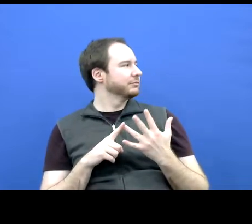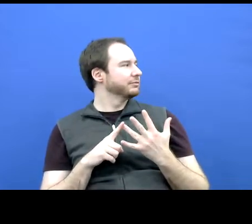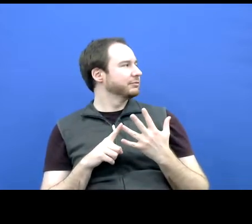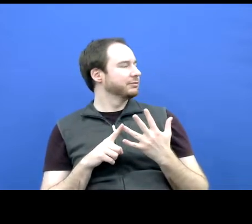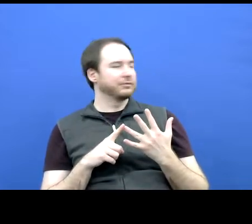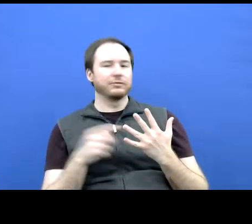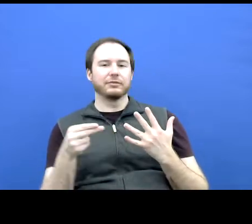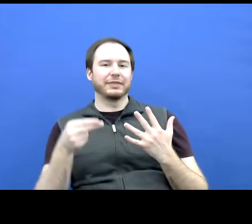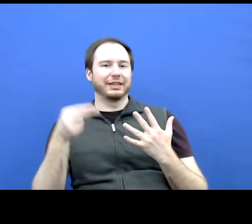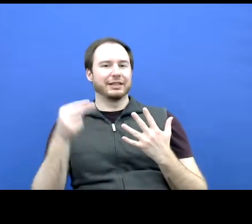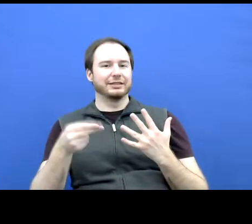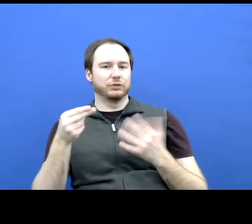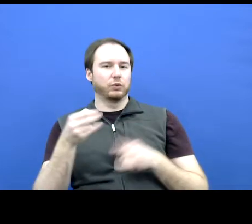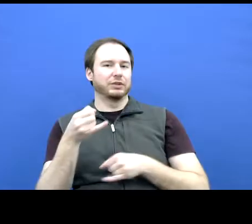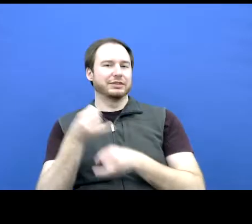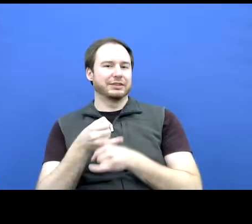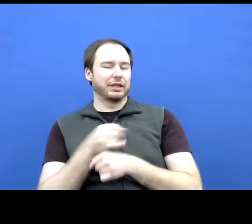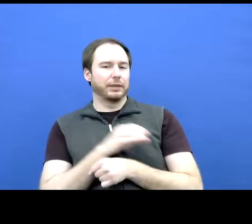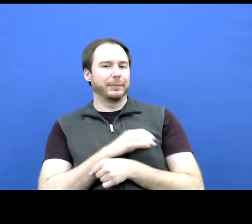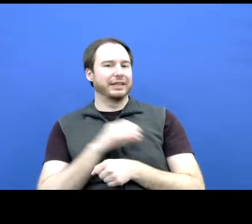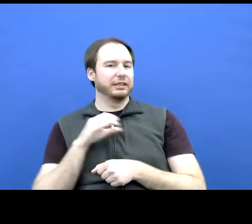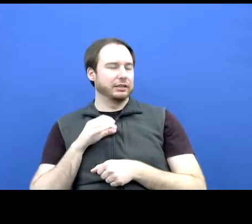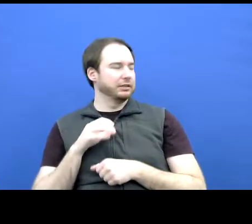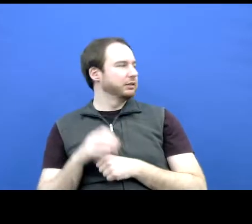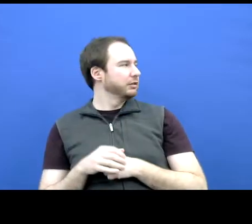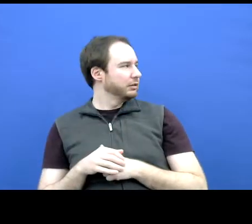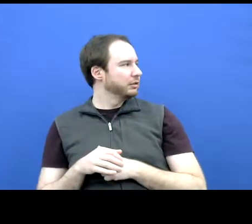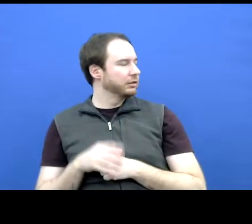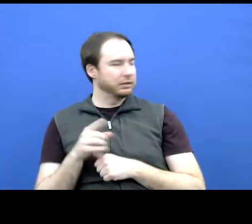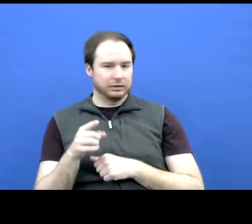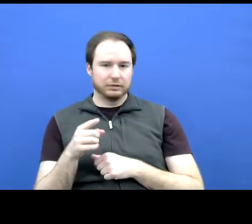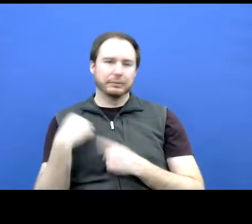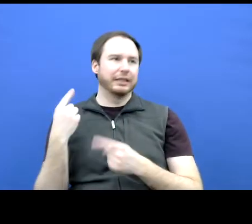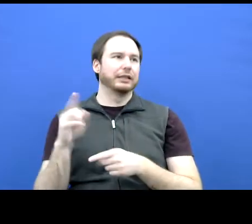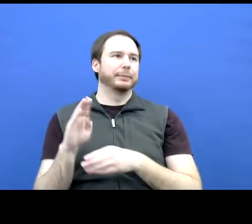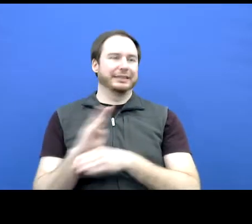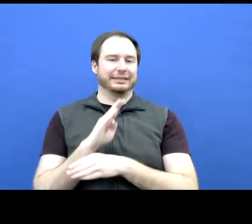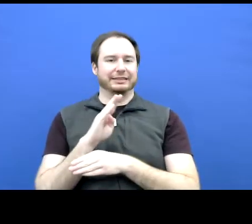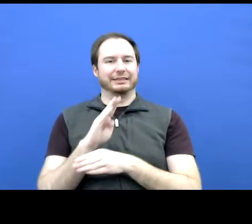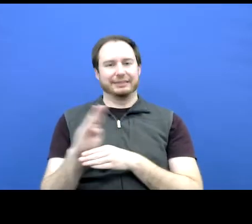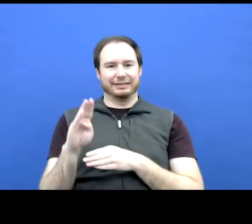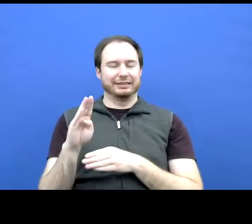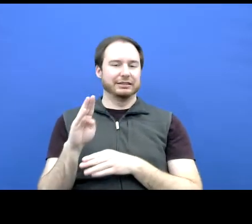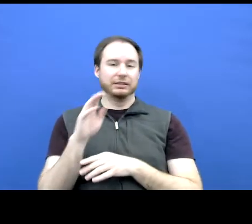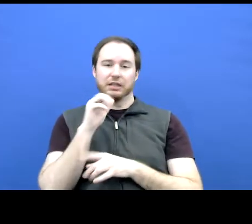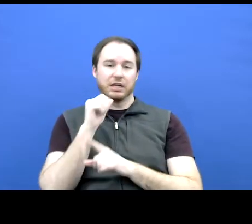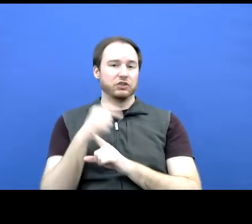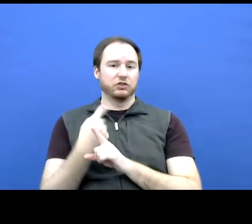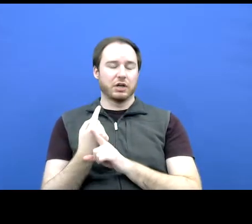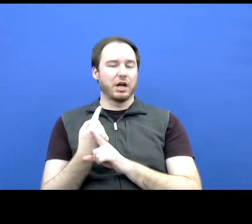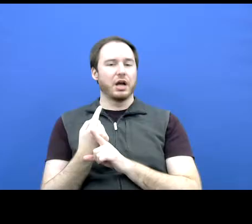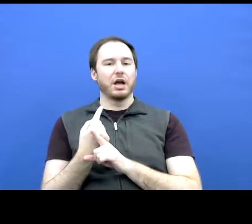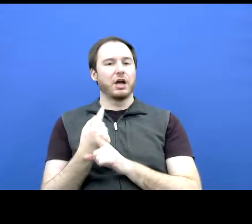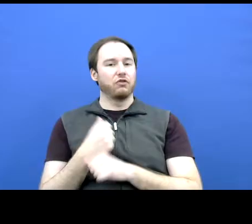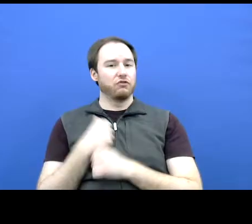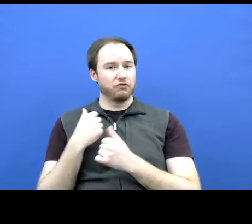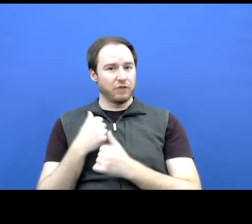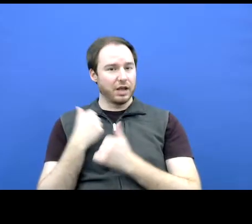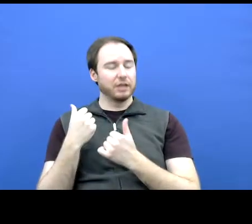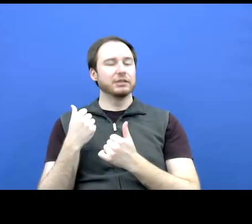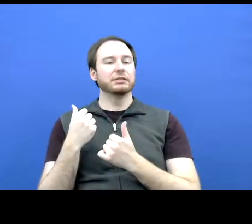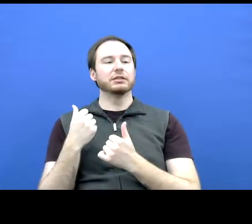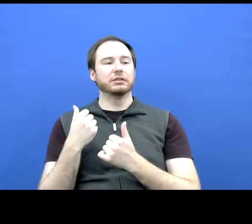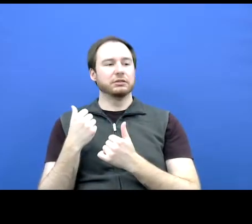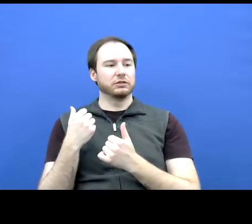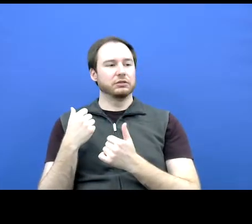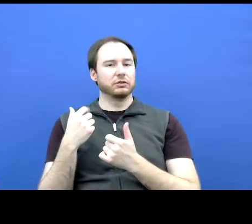The Historic Site Committee, been very busy, not only with residents that want to